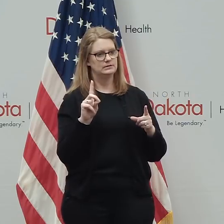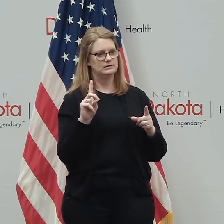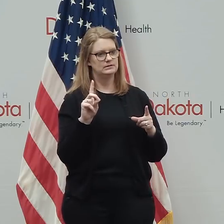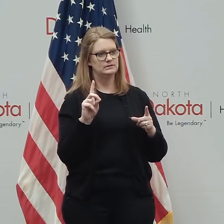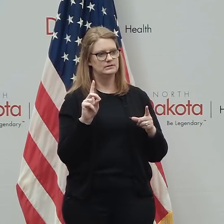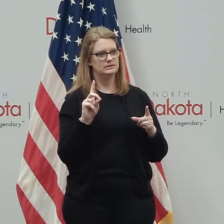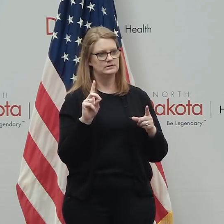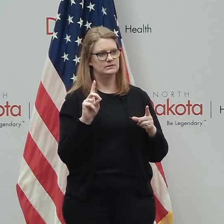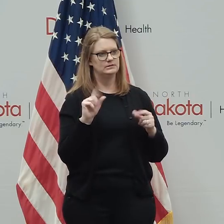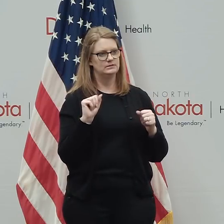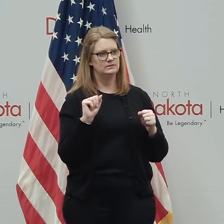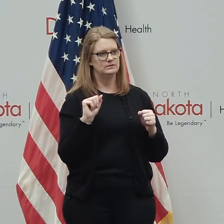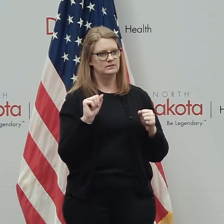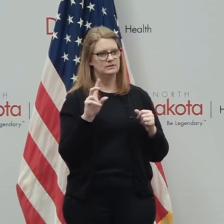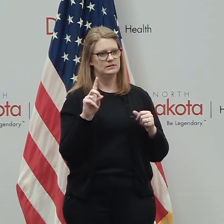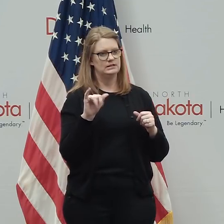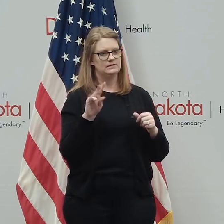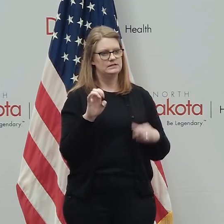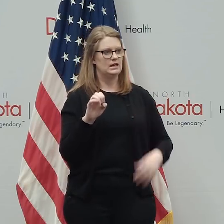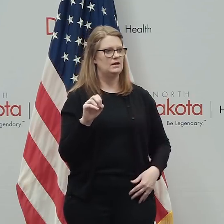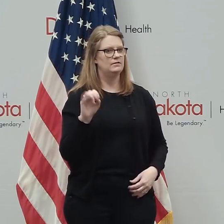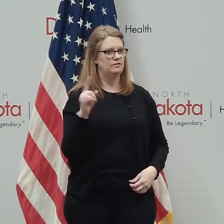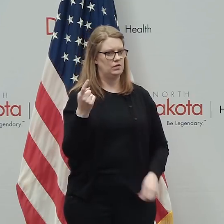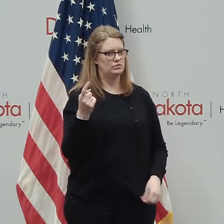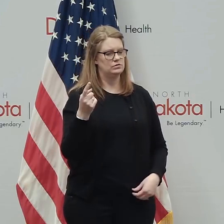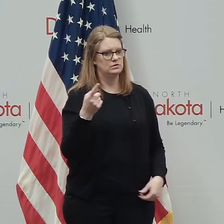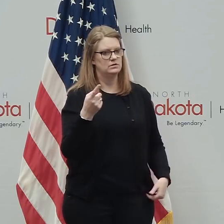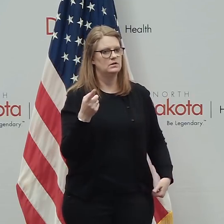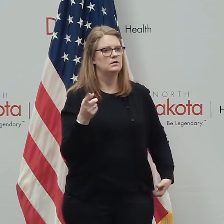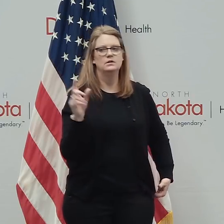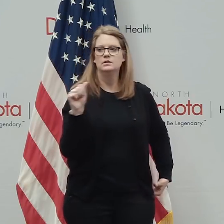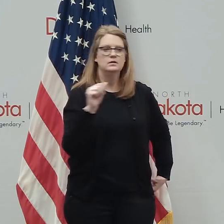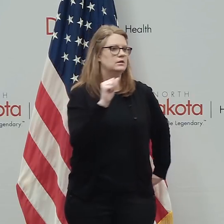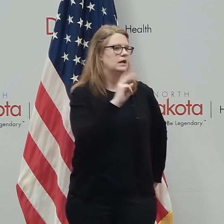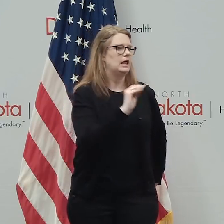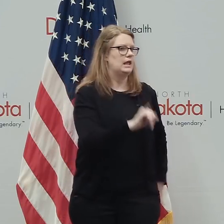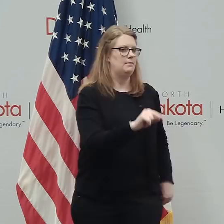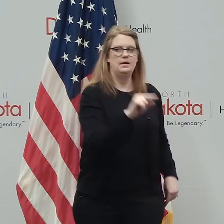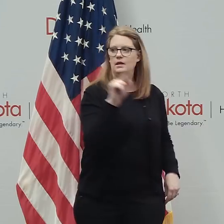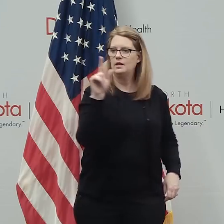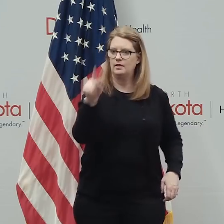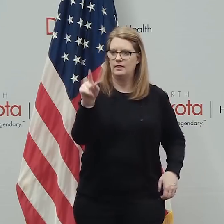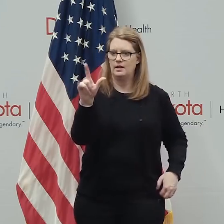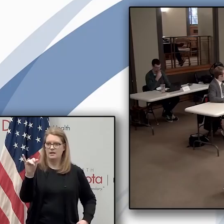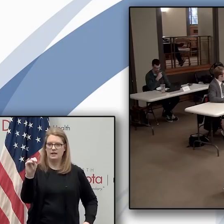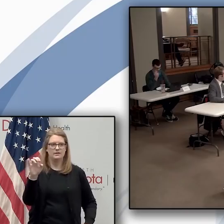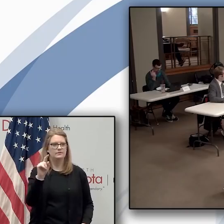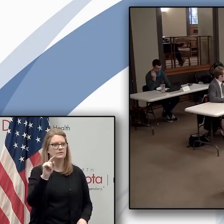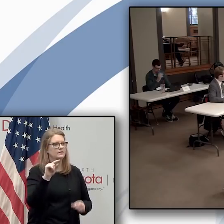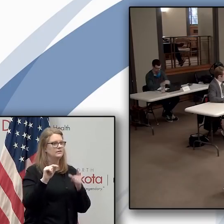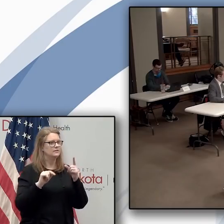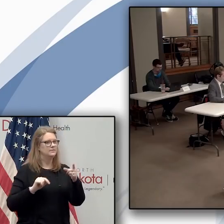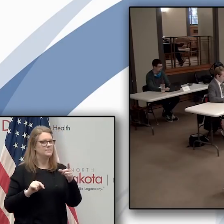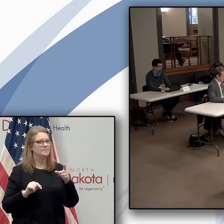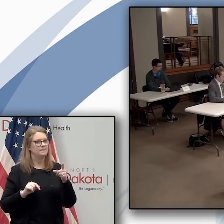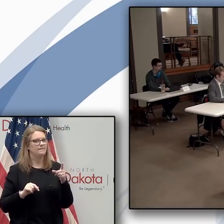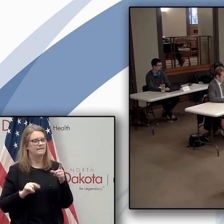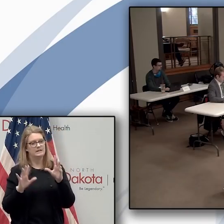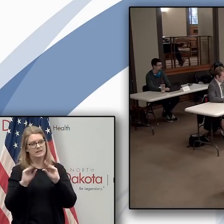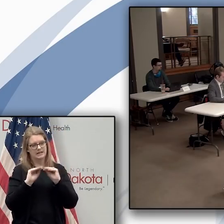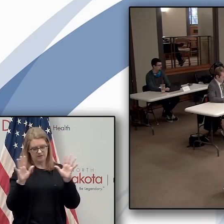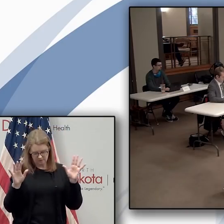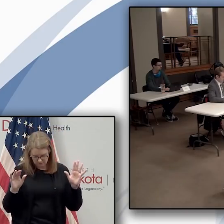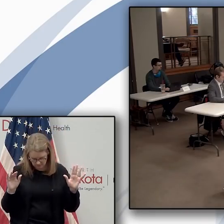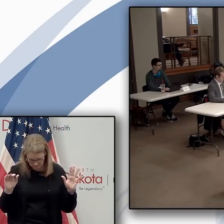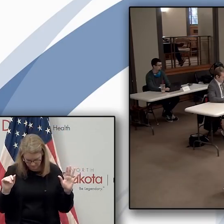I think we'll go with Dave first, and then Amy, and then Lane. Okay, Governor, just to clarify